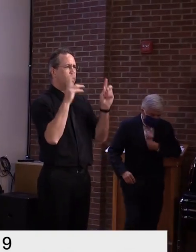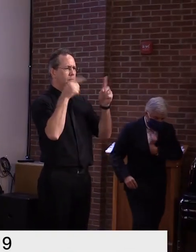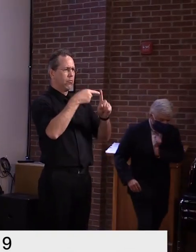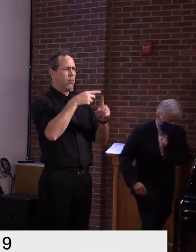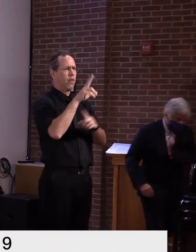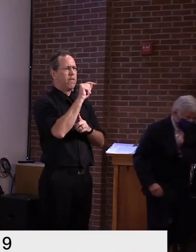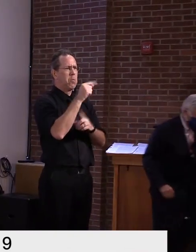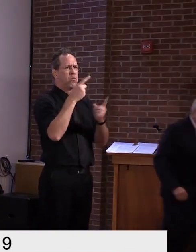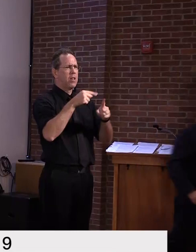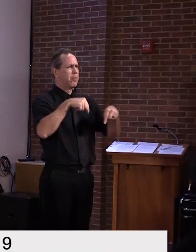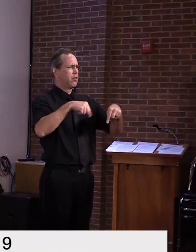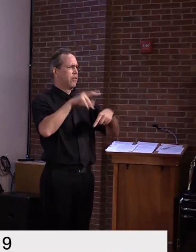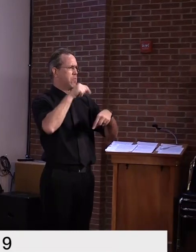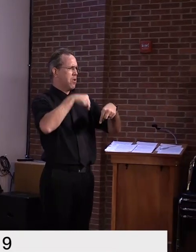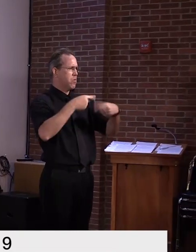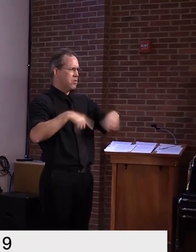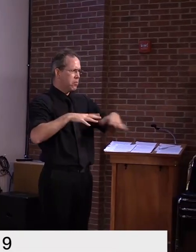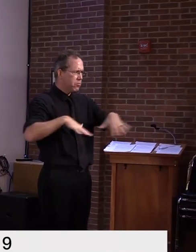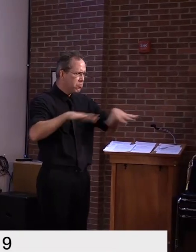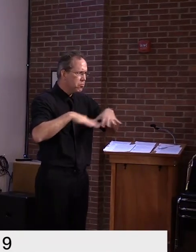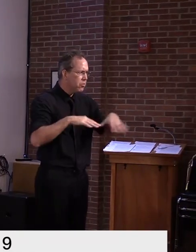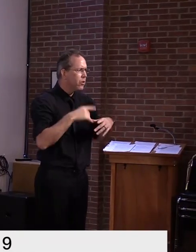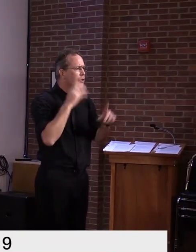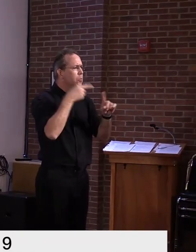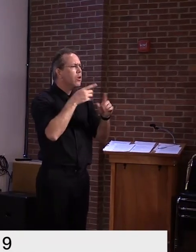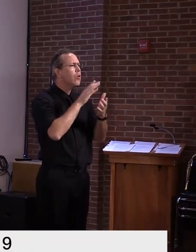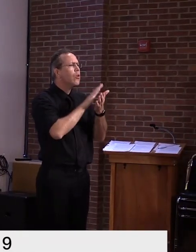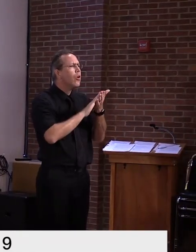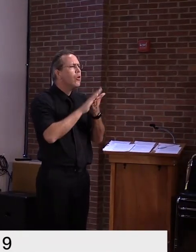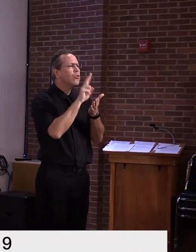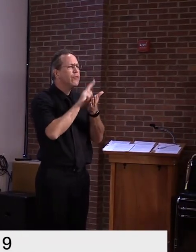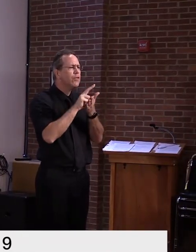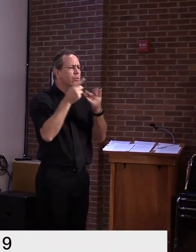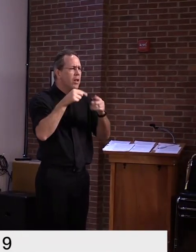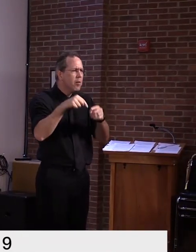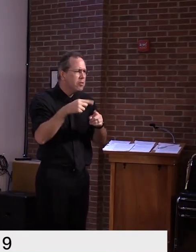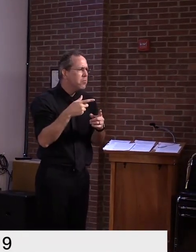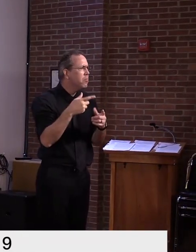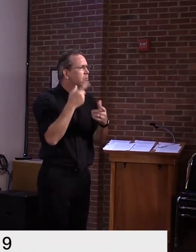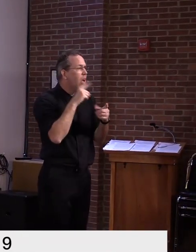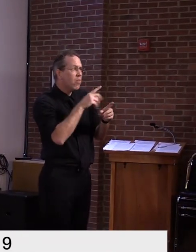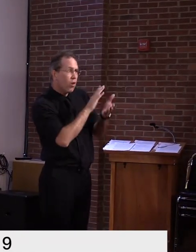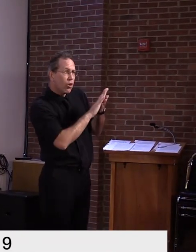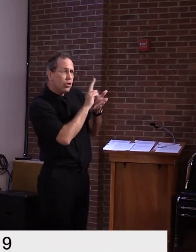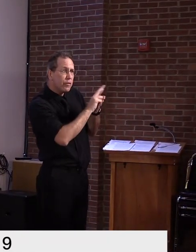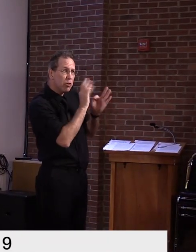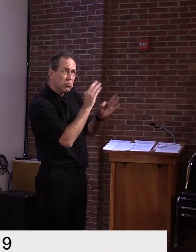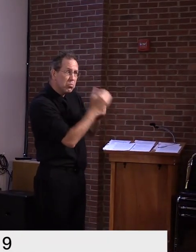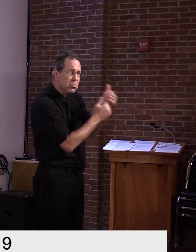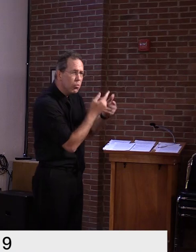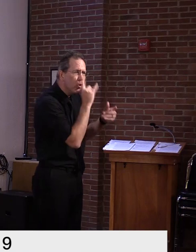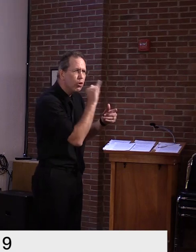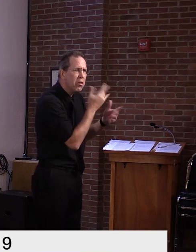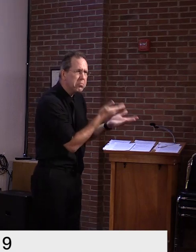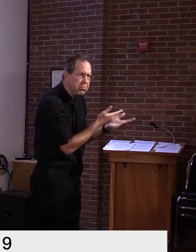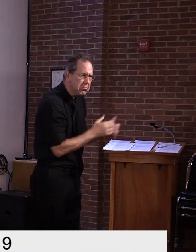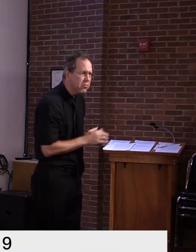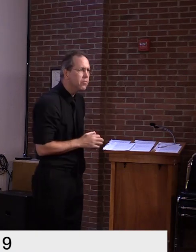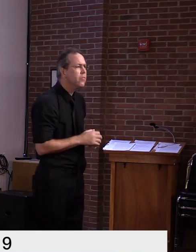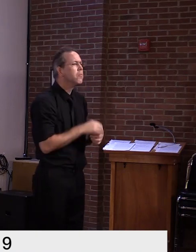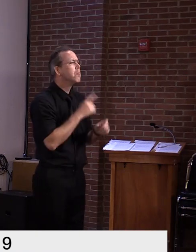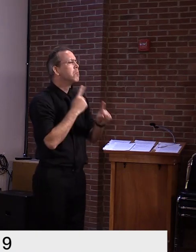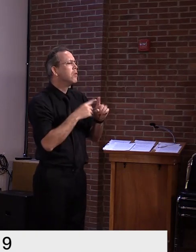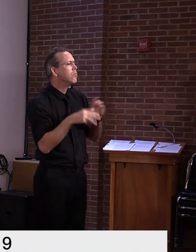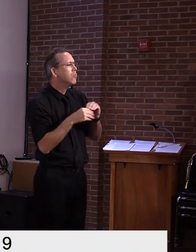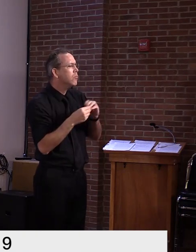transition to some data about higher education and the reopening that is currently underway, as well as some data on K through